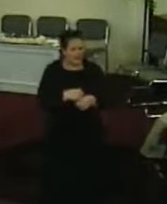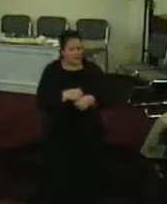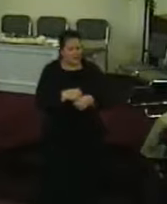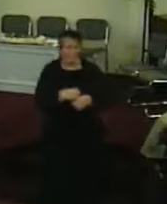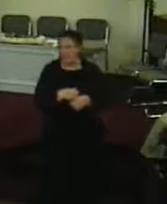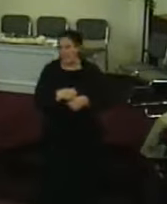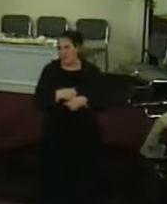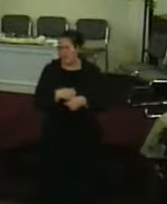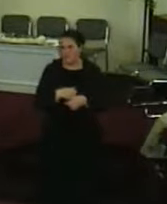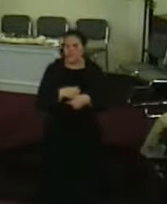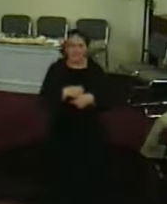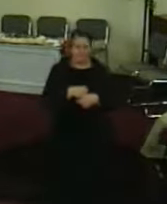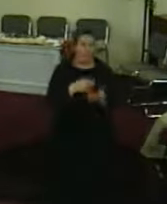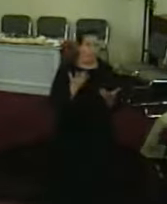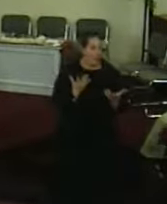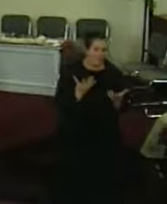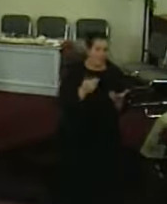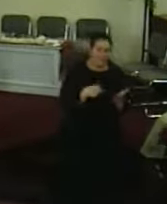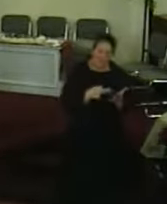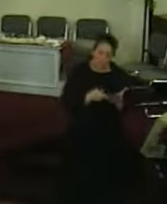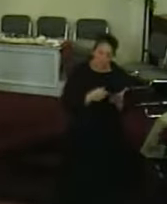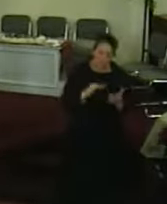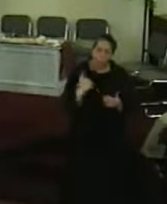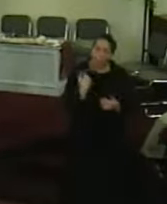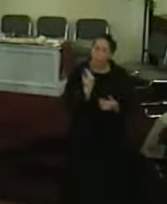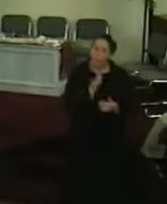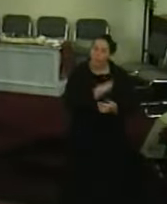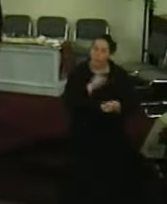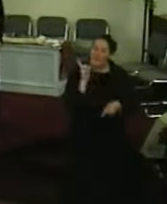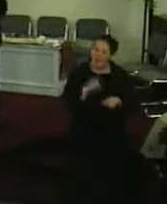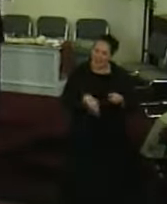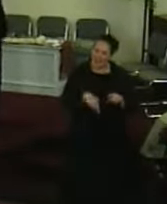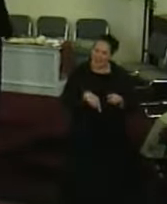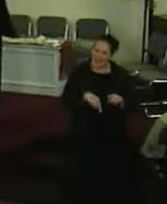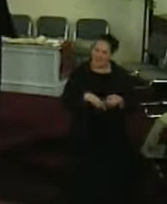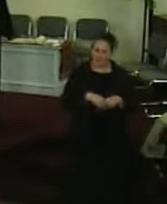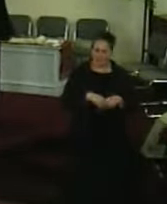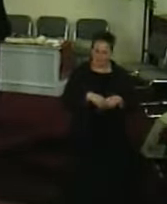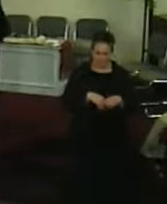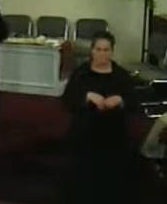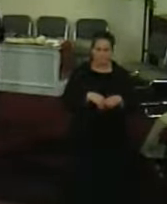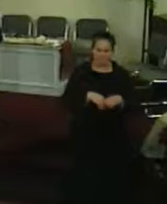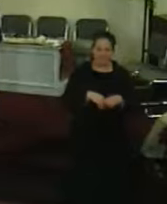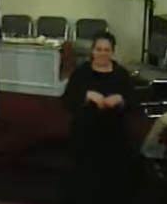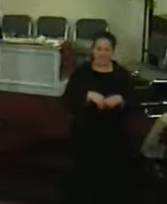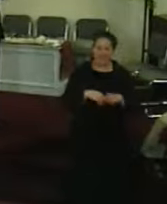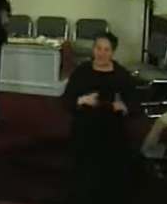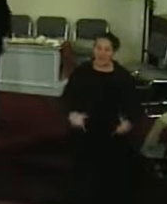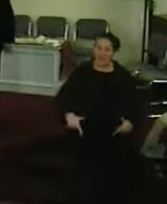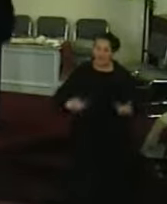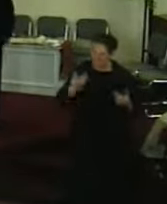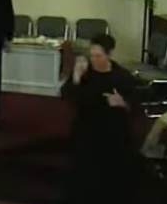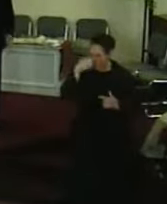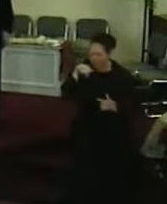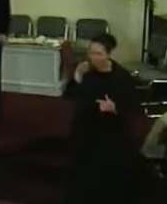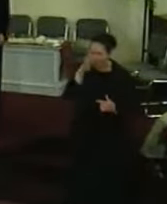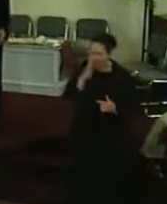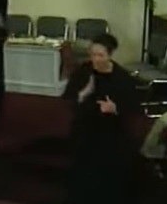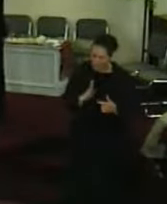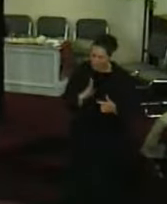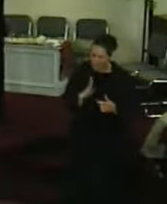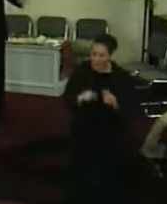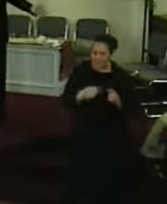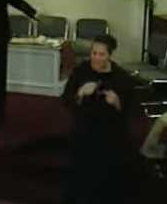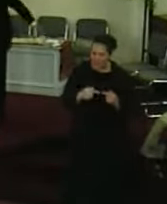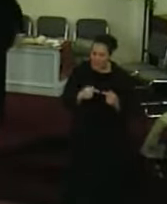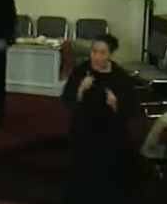Well, that's true. We can't do it. That's what living for God's all about. He does it. We're